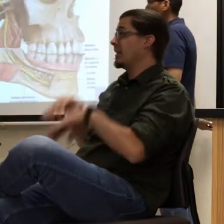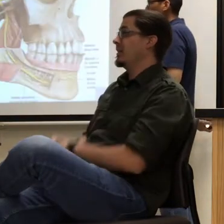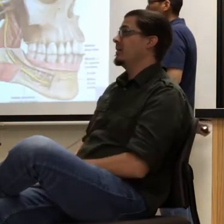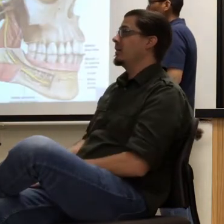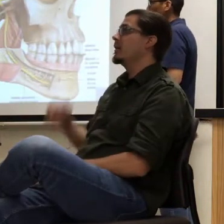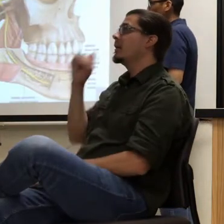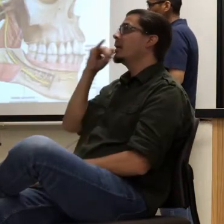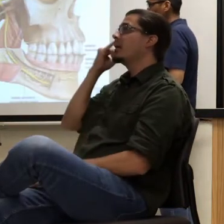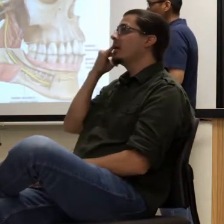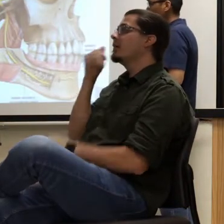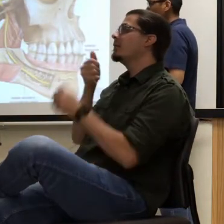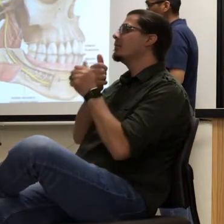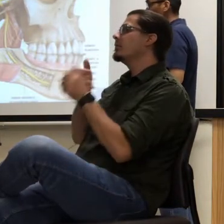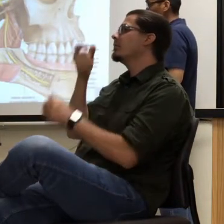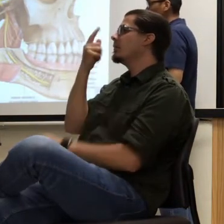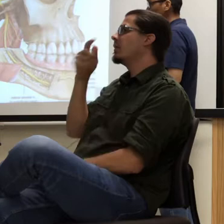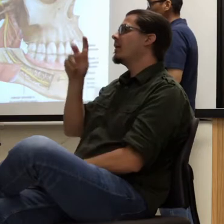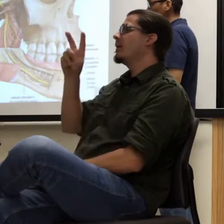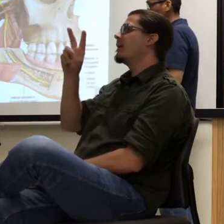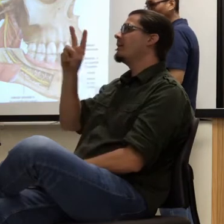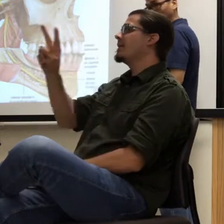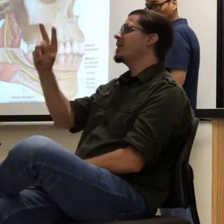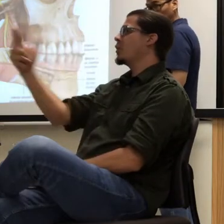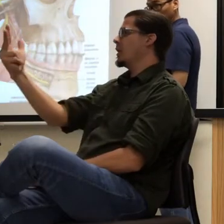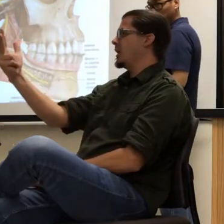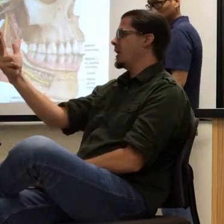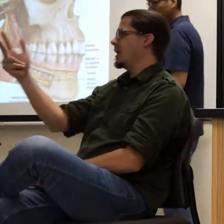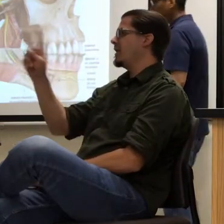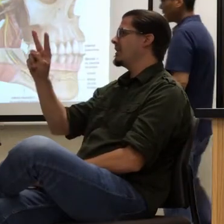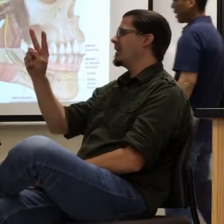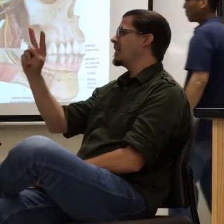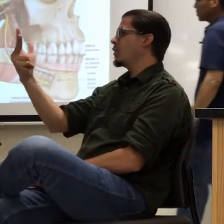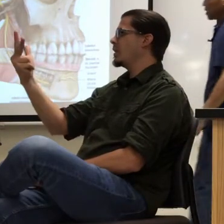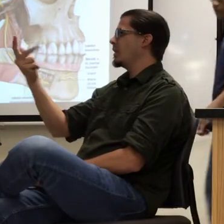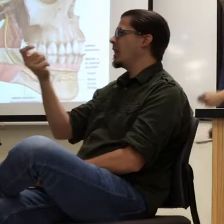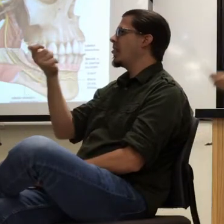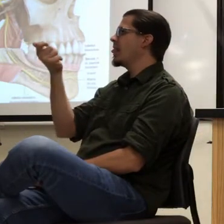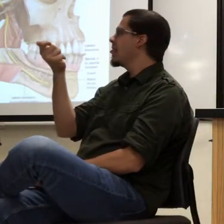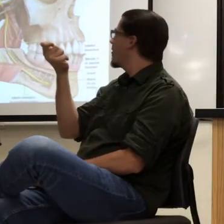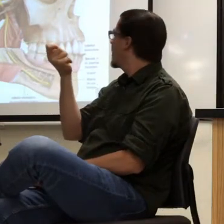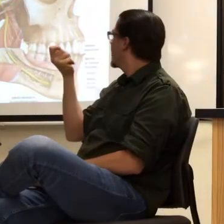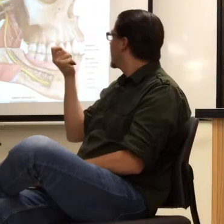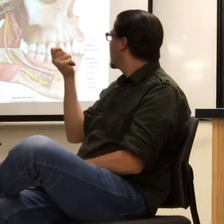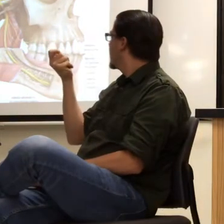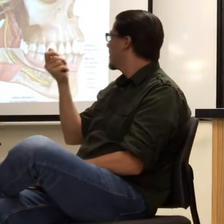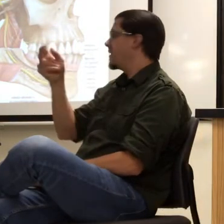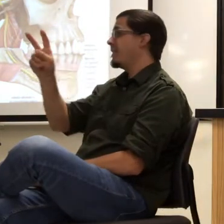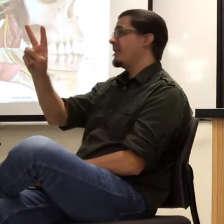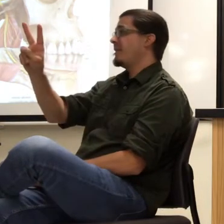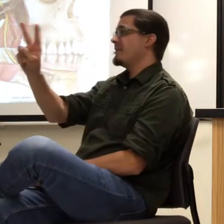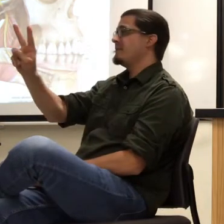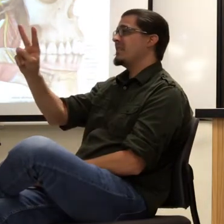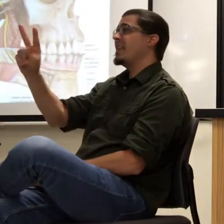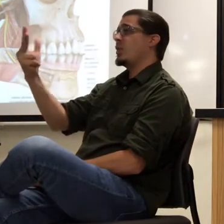If you follow V3, okay, this is a little more complicated, so let me kind of map this out there.